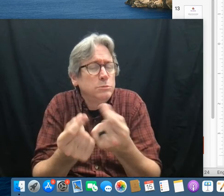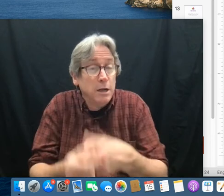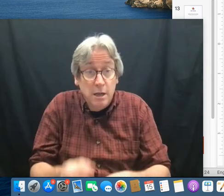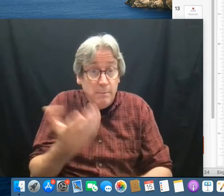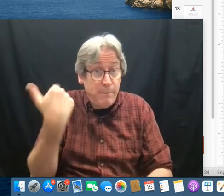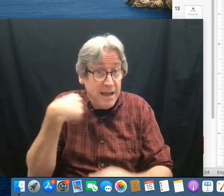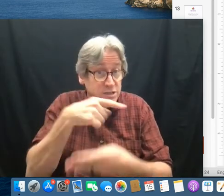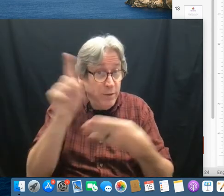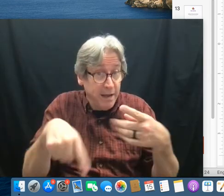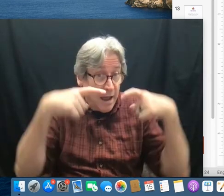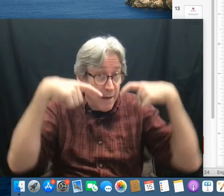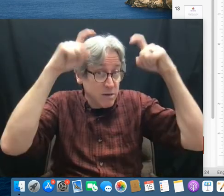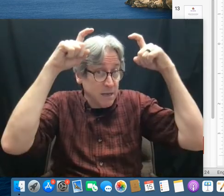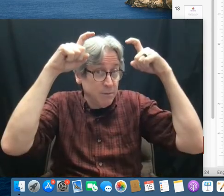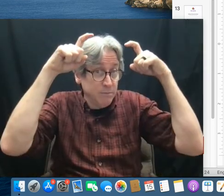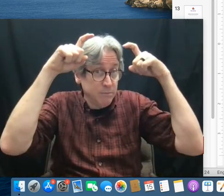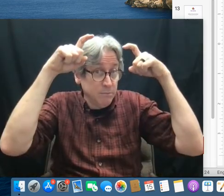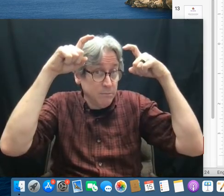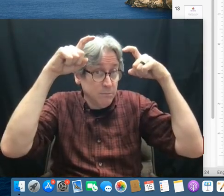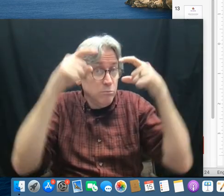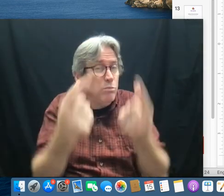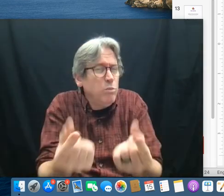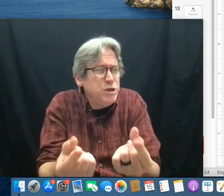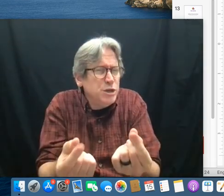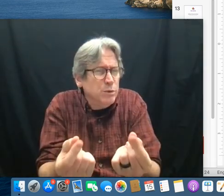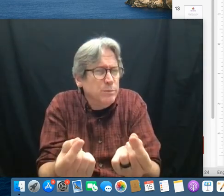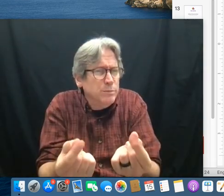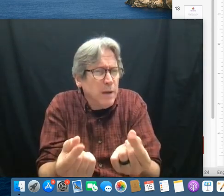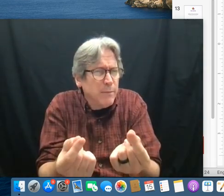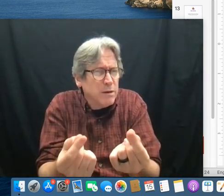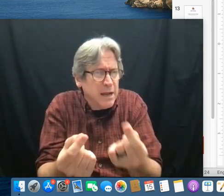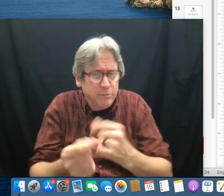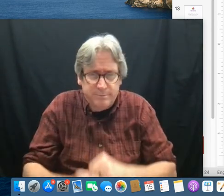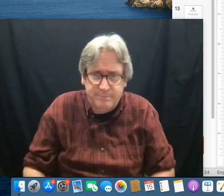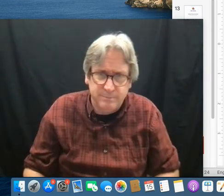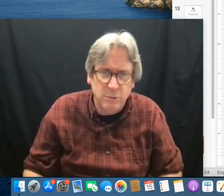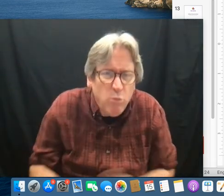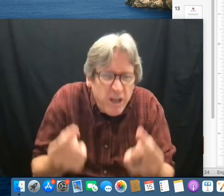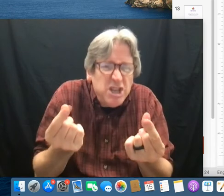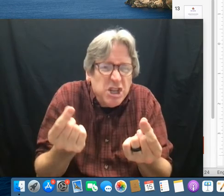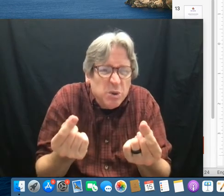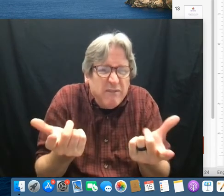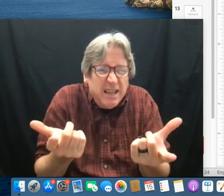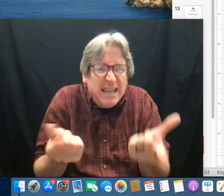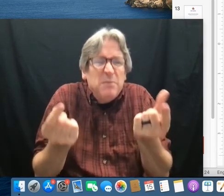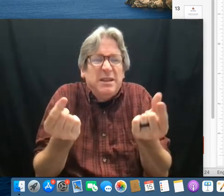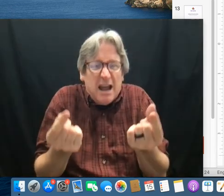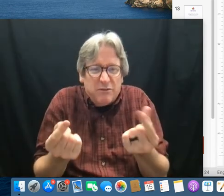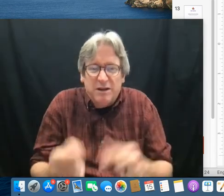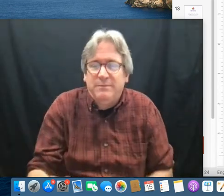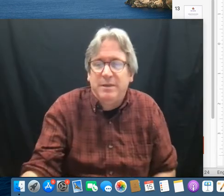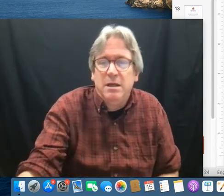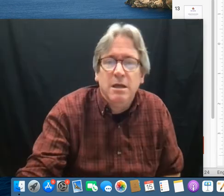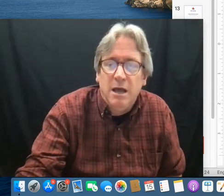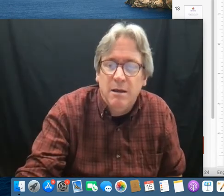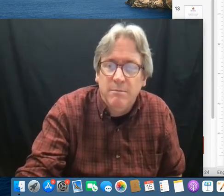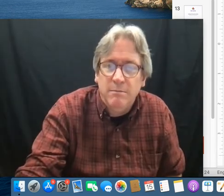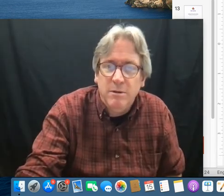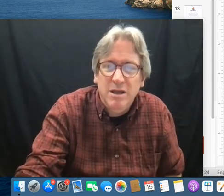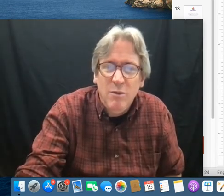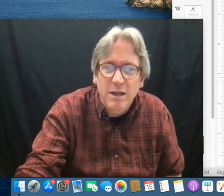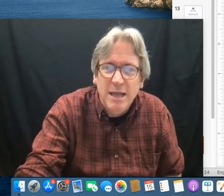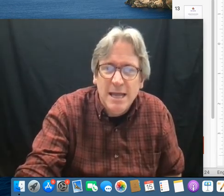what'd you do? And I might point to you, or if it's very clear I'm talking to you, I might just go right into do. So I want you to practice this on your own.